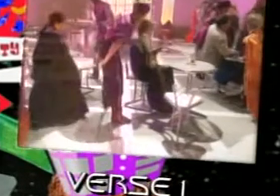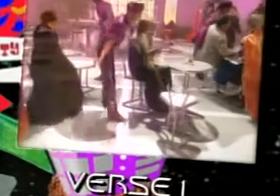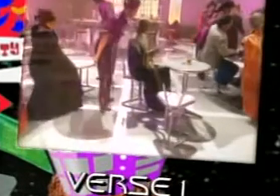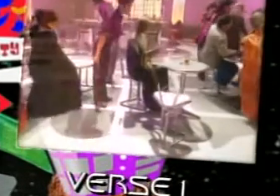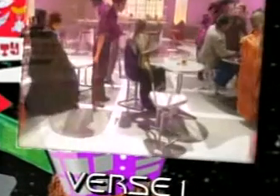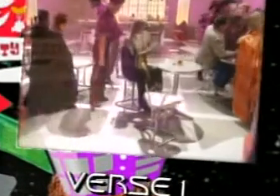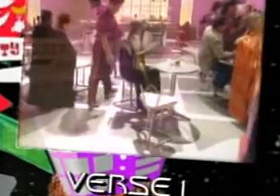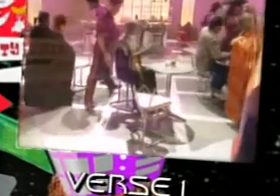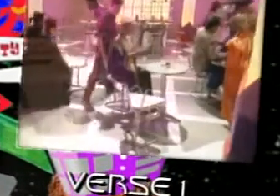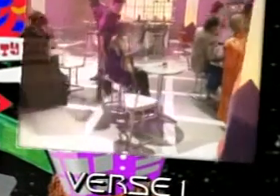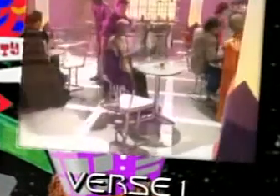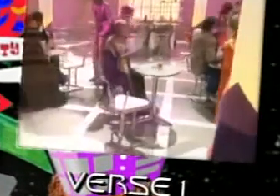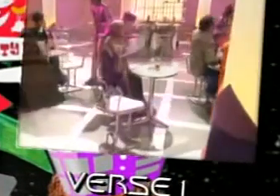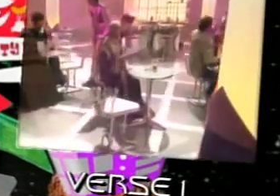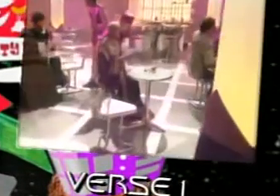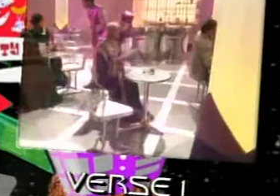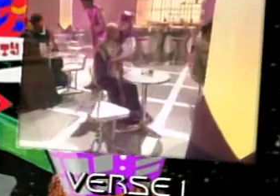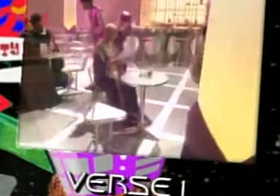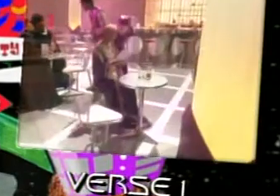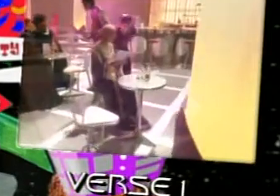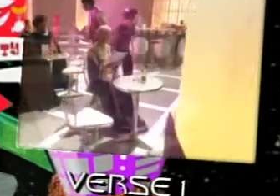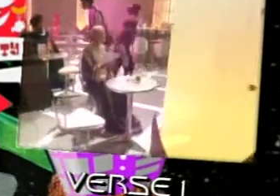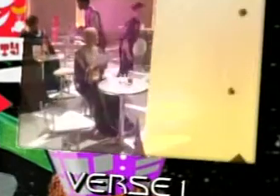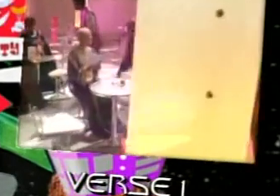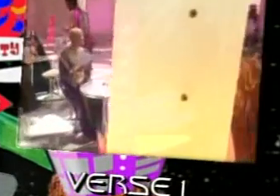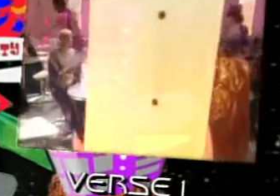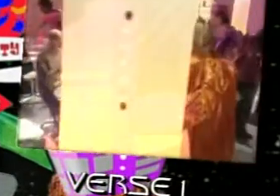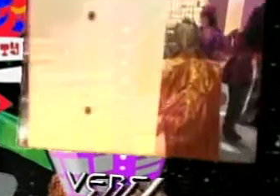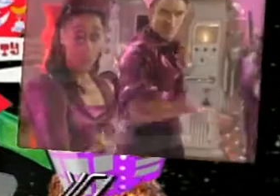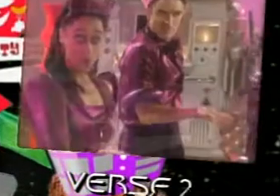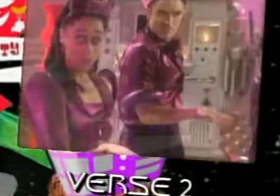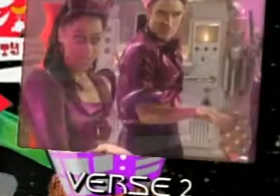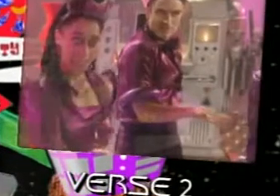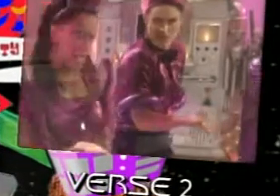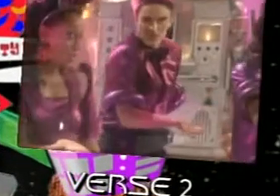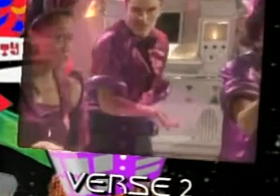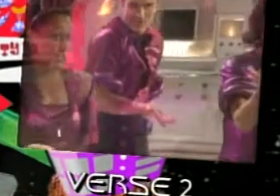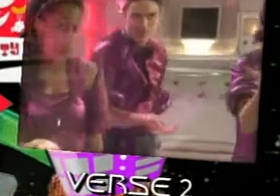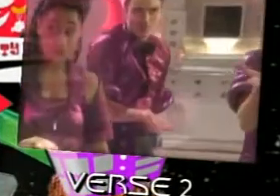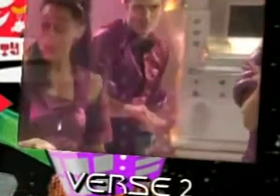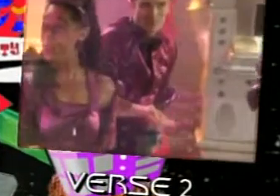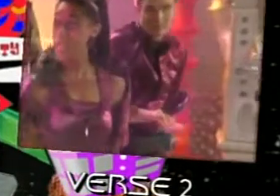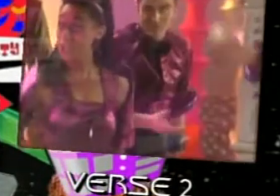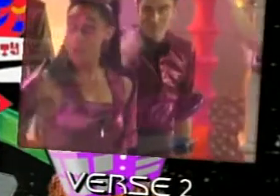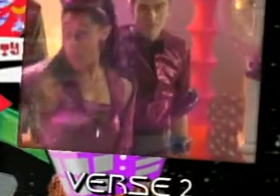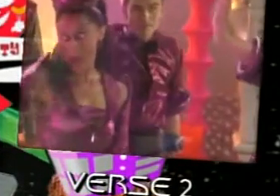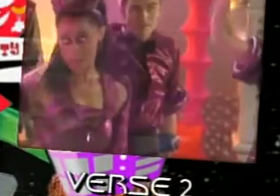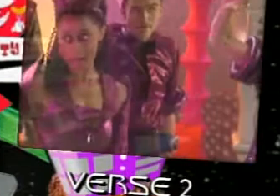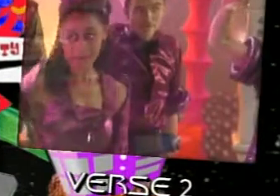delighted, so excited. Fries bits, just enough to please you. Pepper,